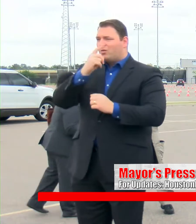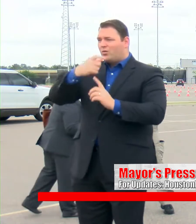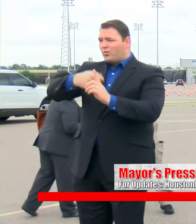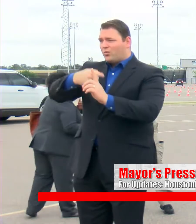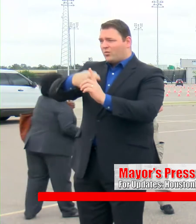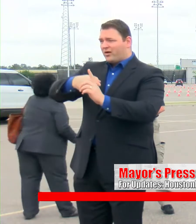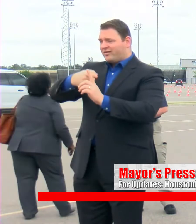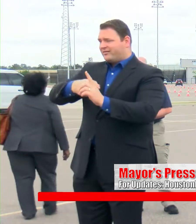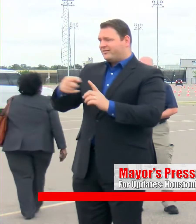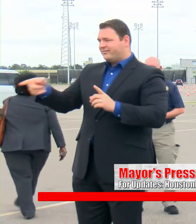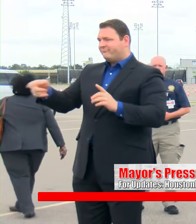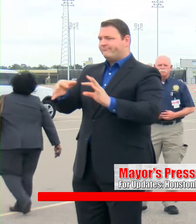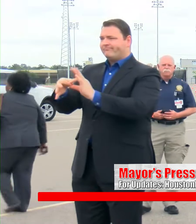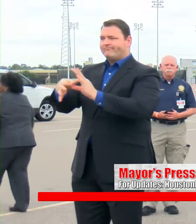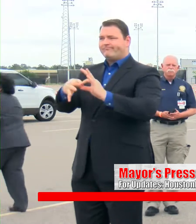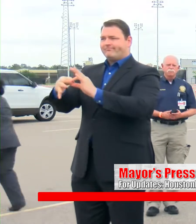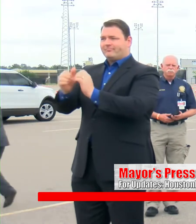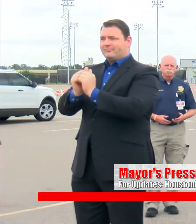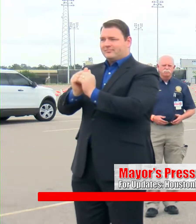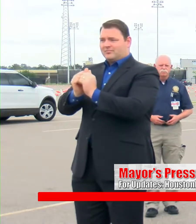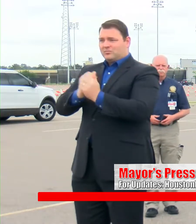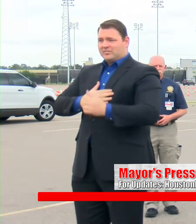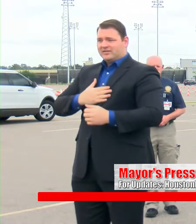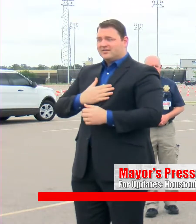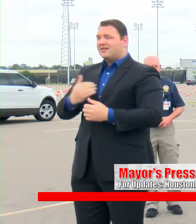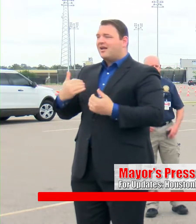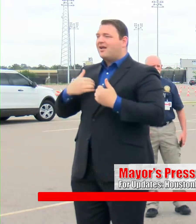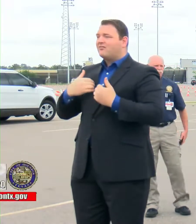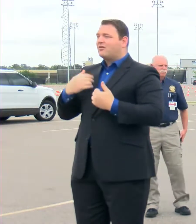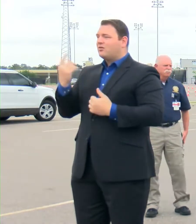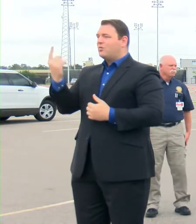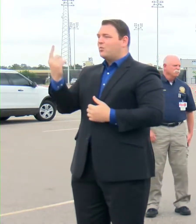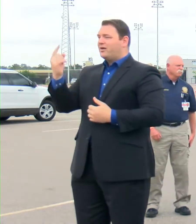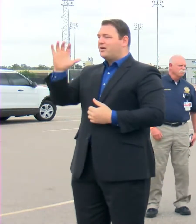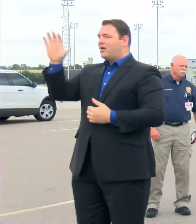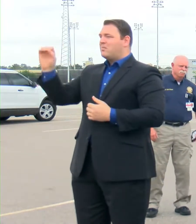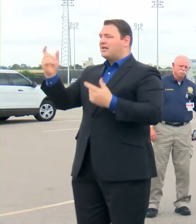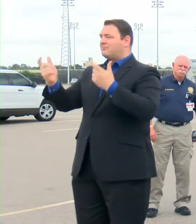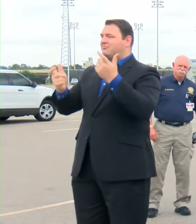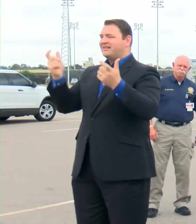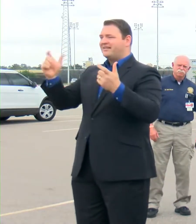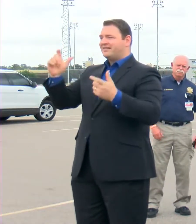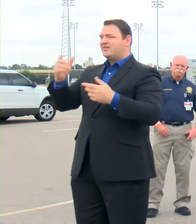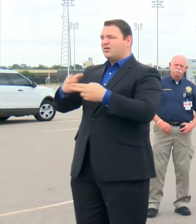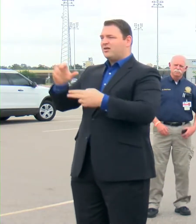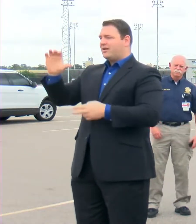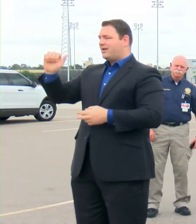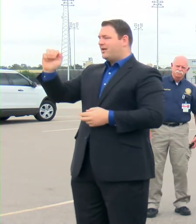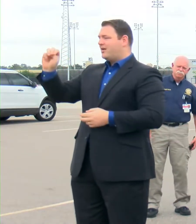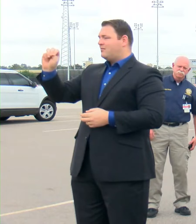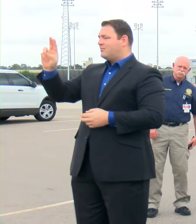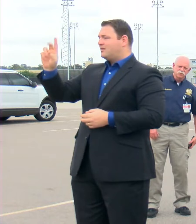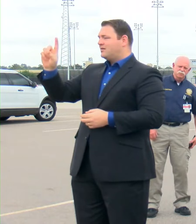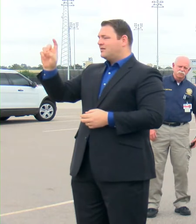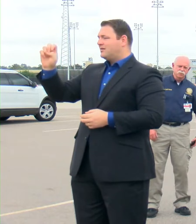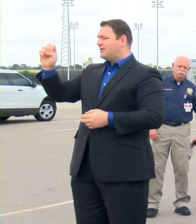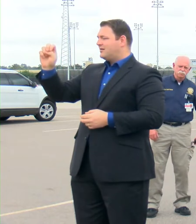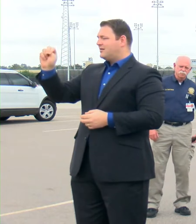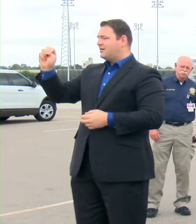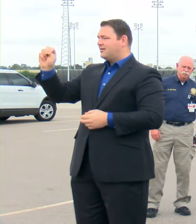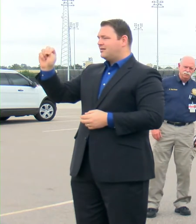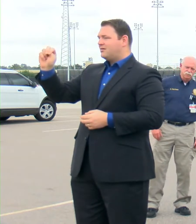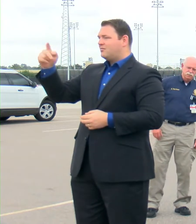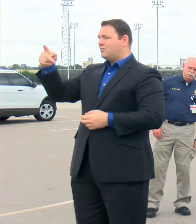of the largest apartment complexes, not only in the city of Houston, but in the country, they have put together what they call